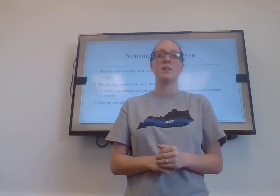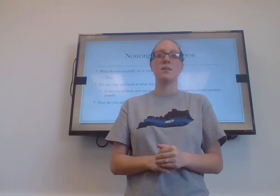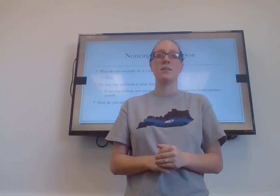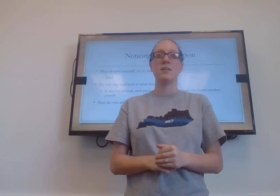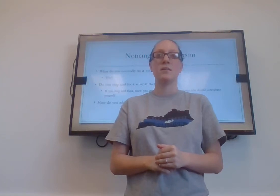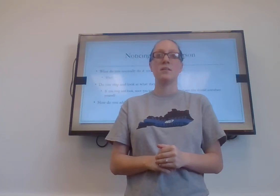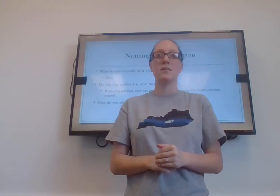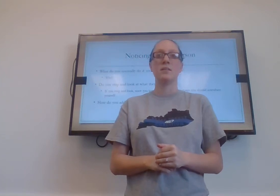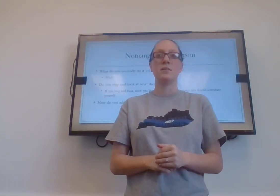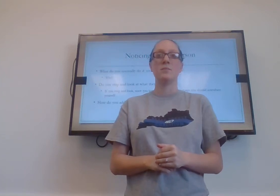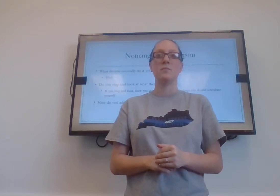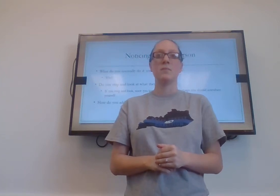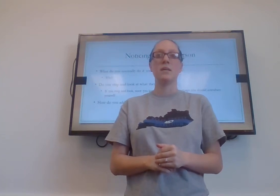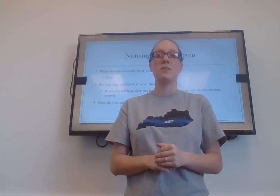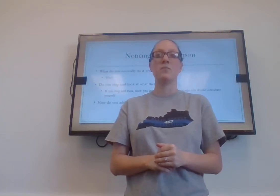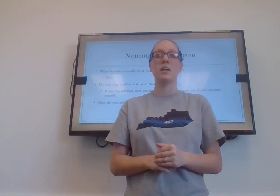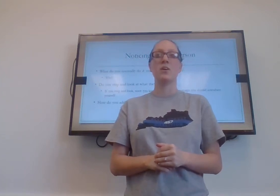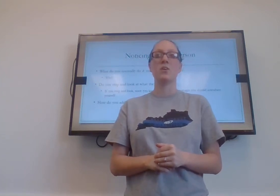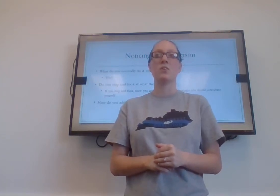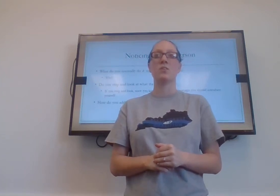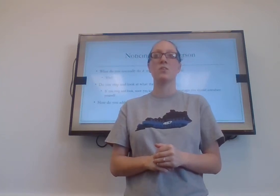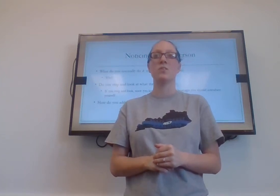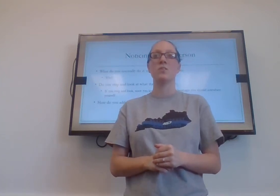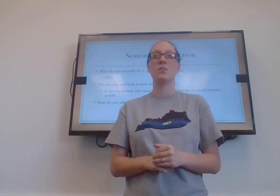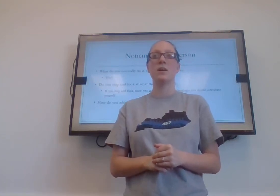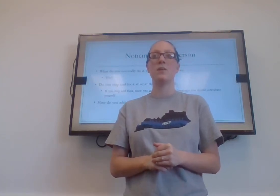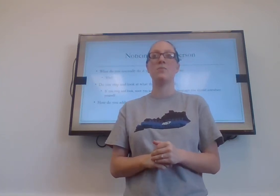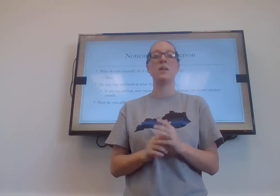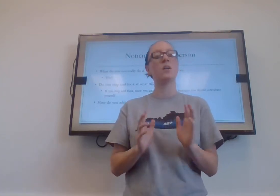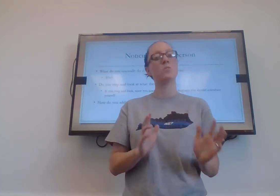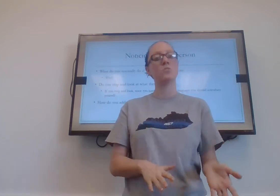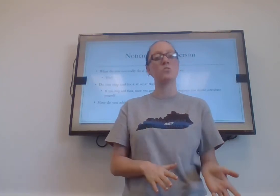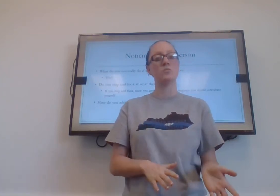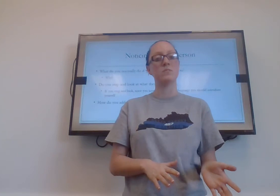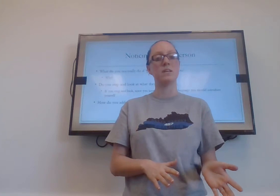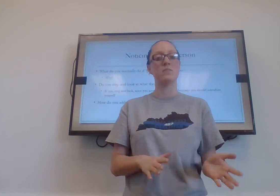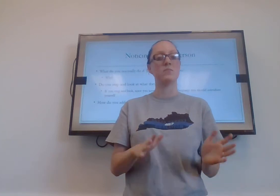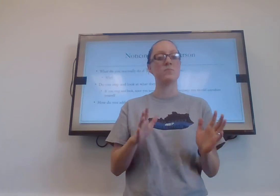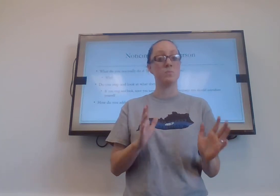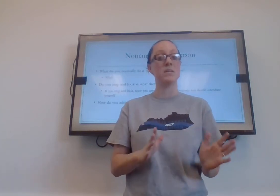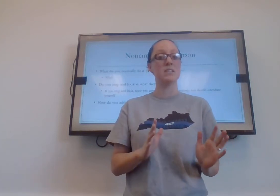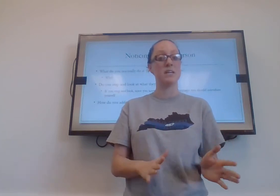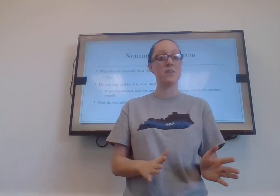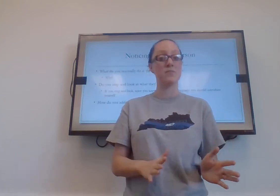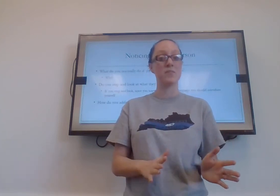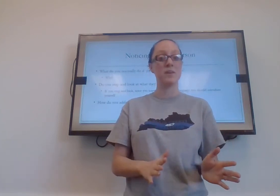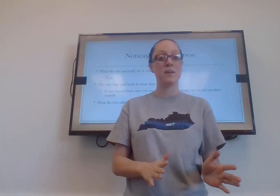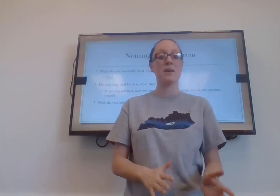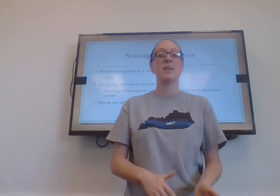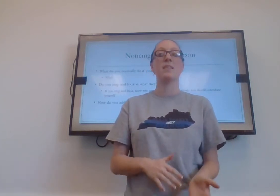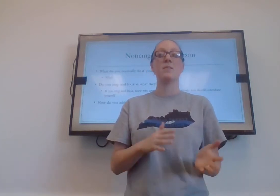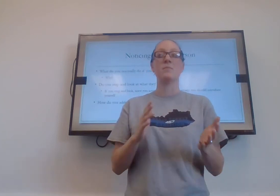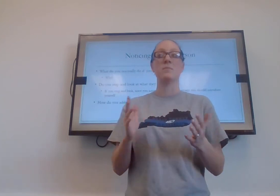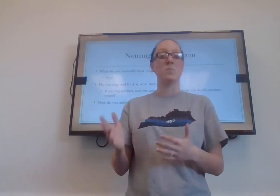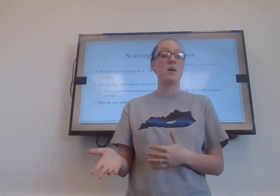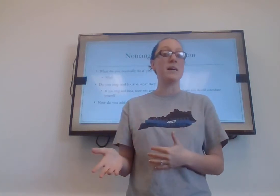If they don't associate themselves with being deaf, they might